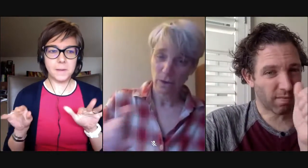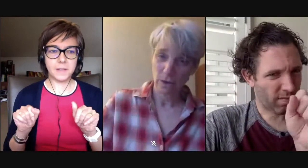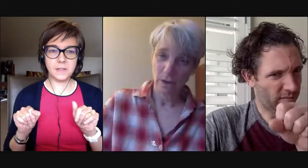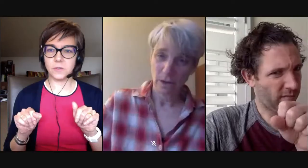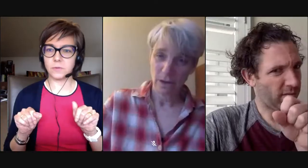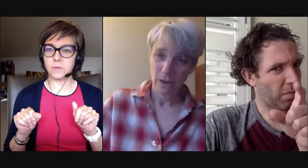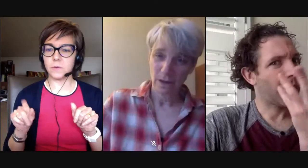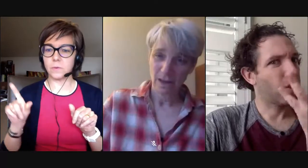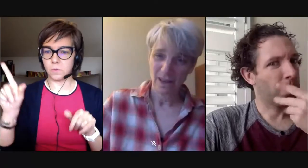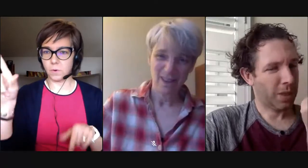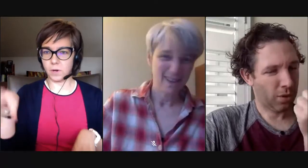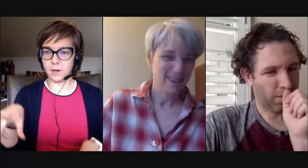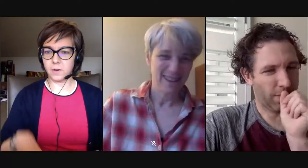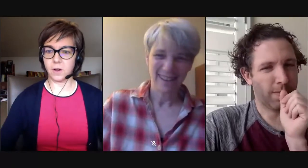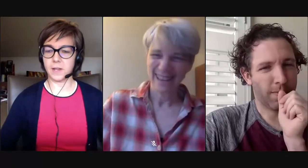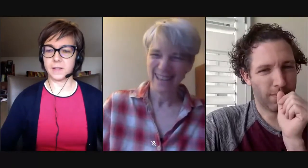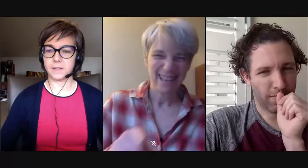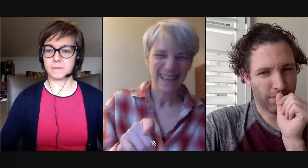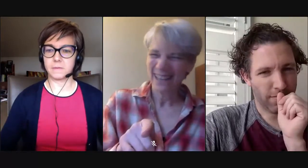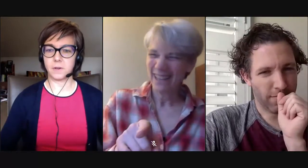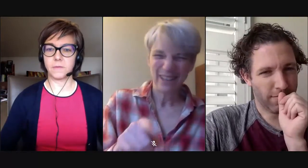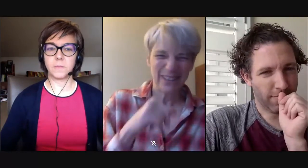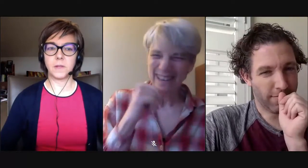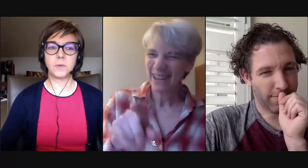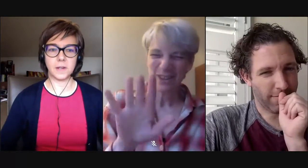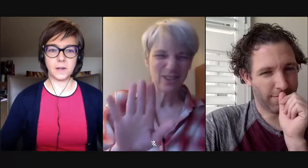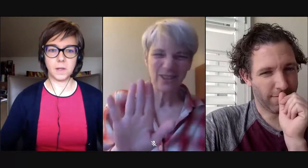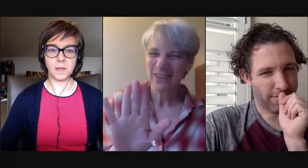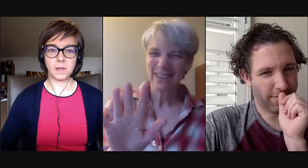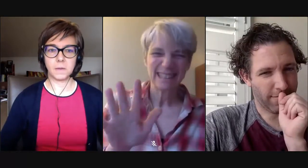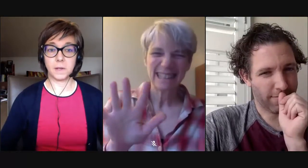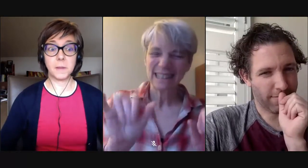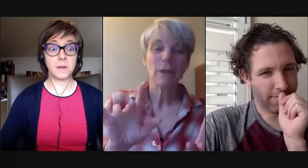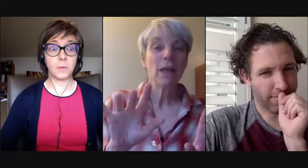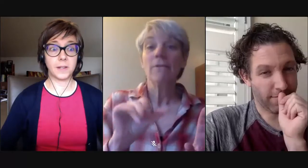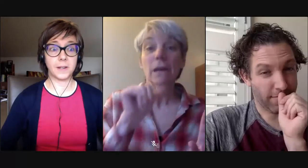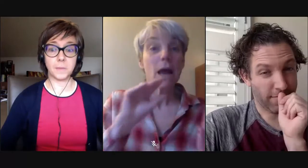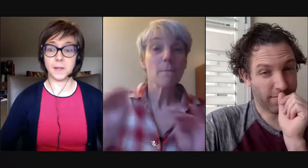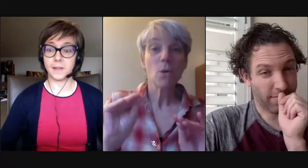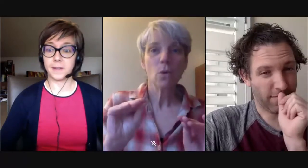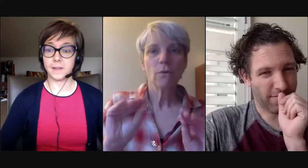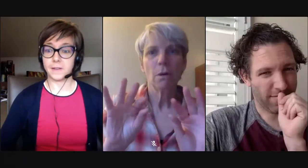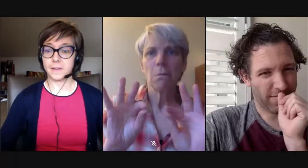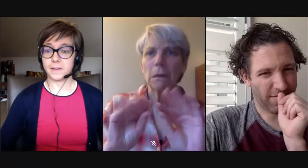message, those of you who are here in Crowdcast, to confirm that you can hear me, because maybe no one can hear me.